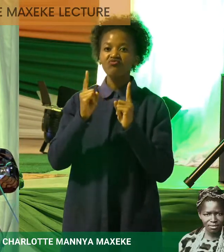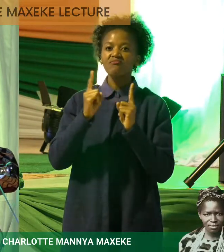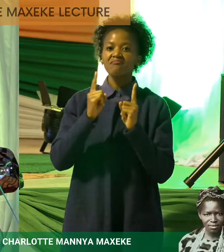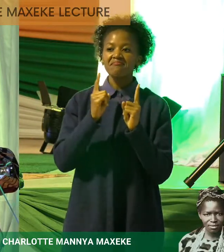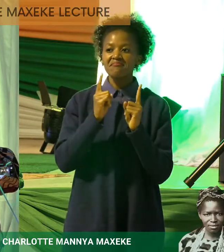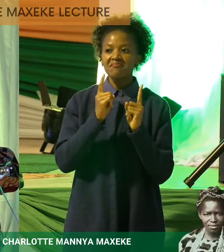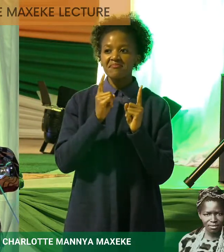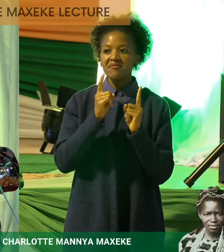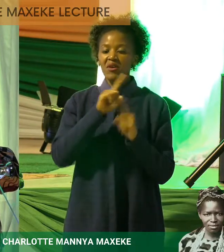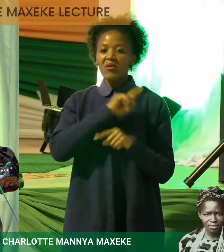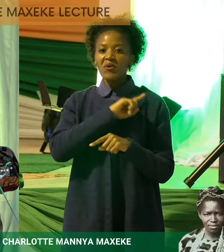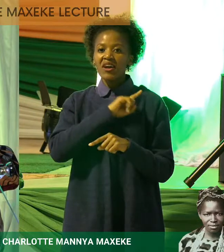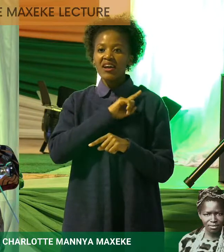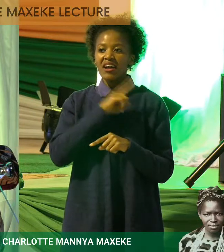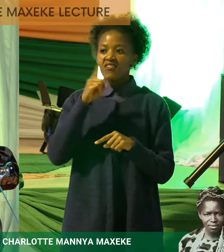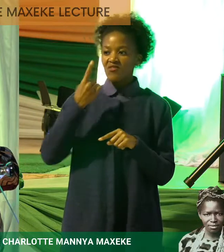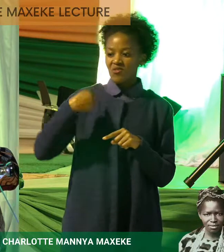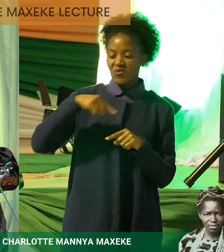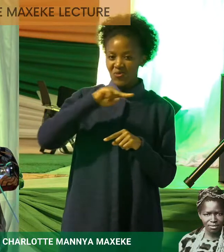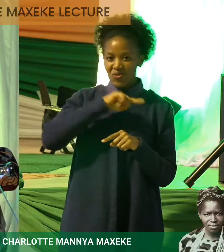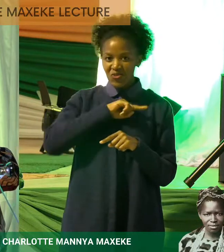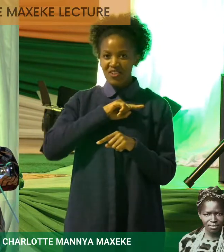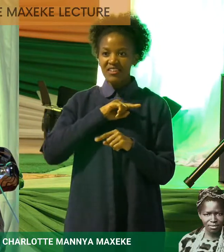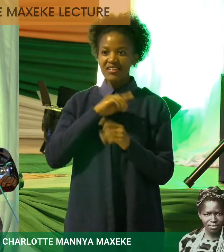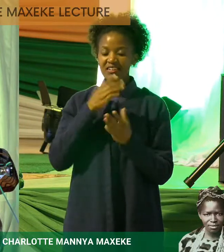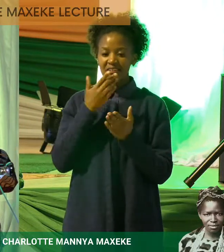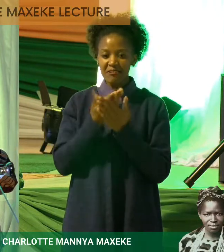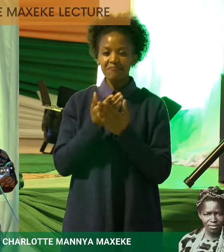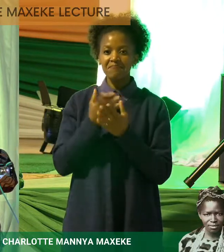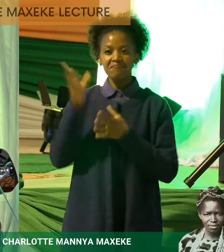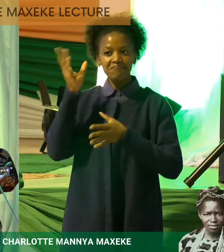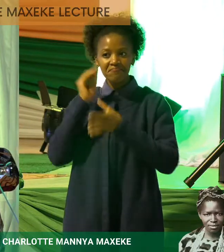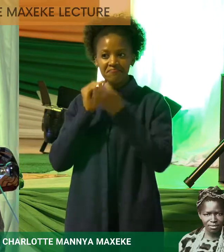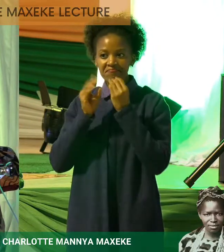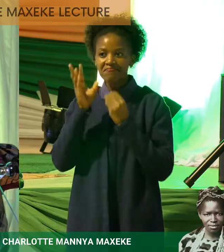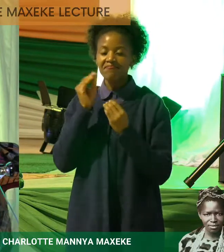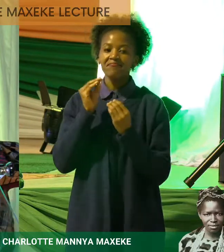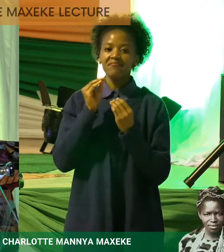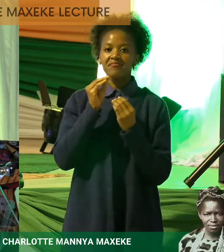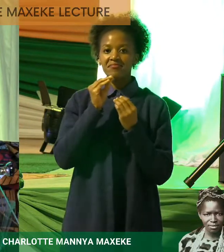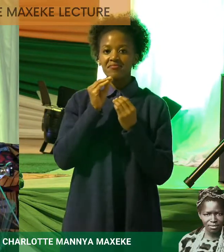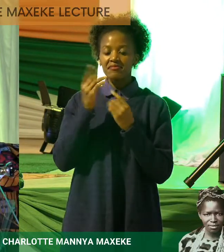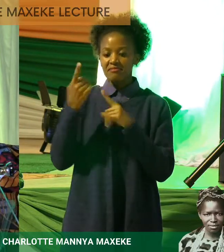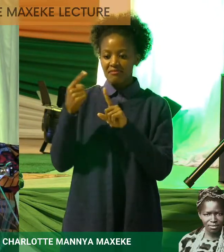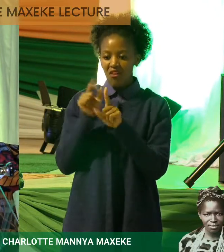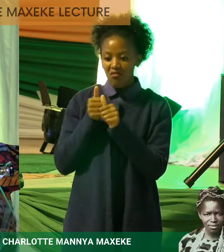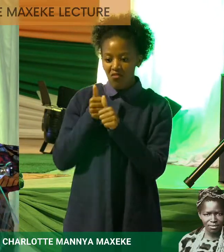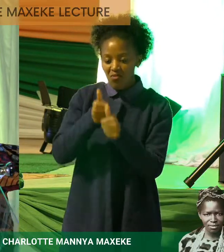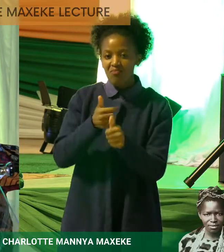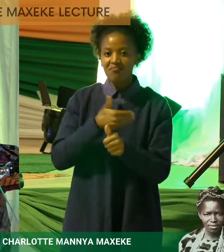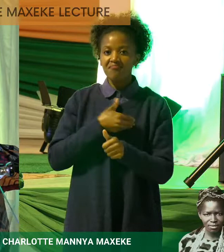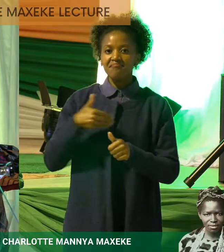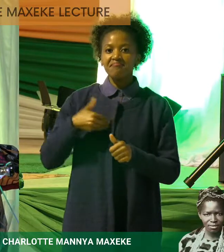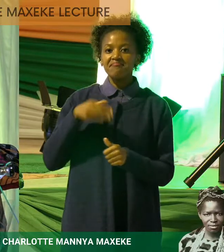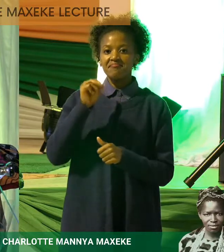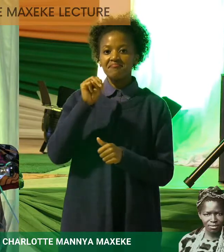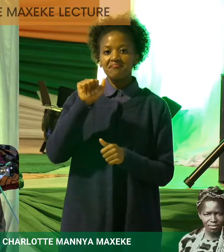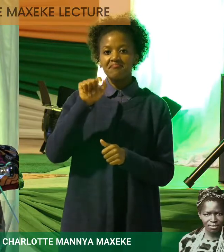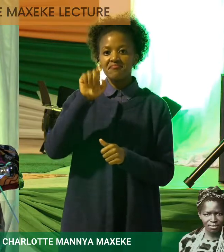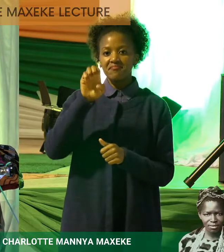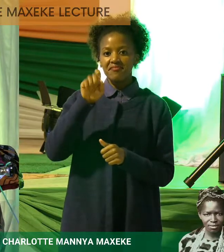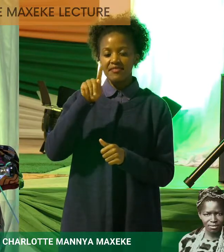today, because it's for us to take a baton lena, which was left for Umam Charlotte Maxeke, as this year has been declared the year